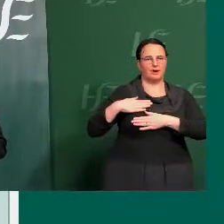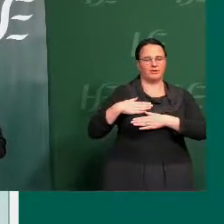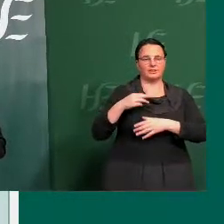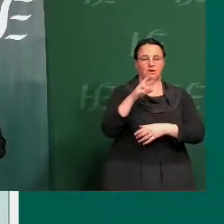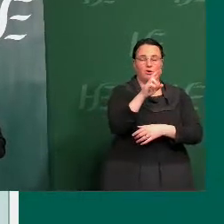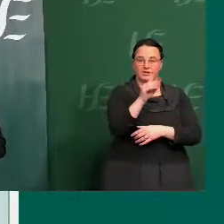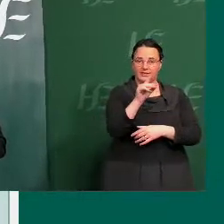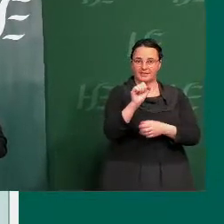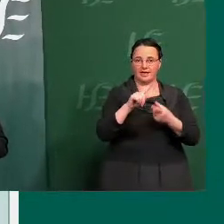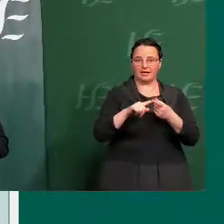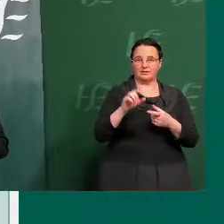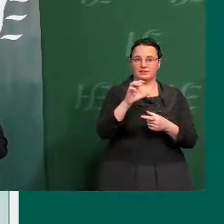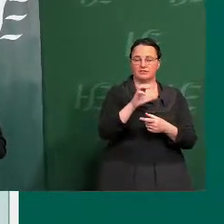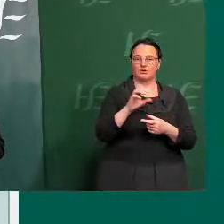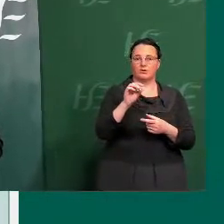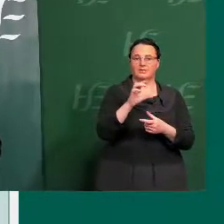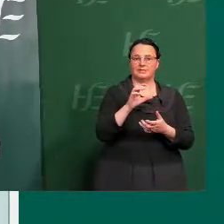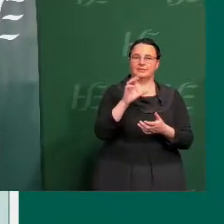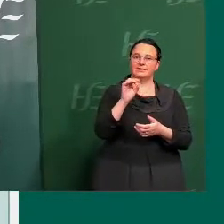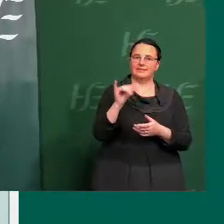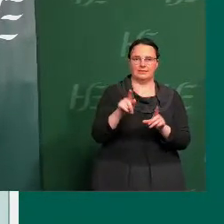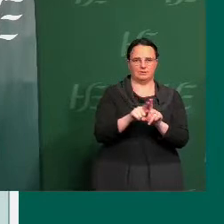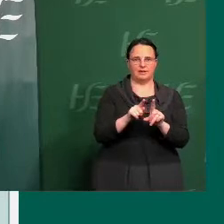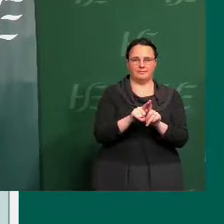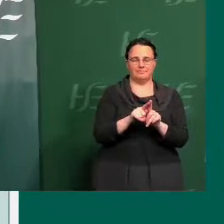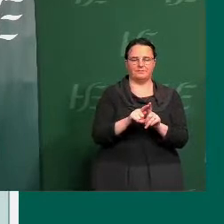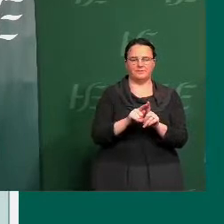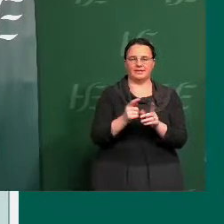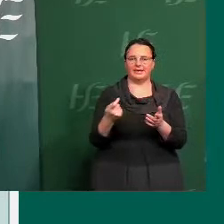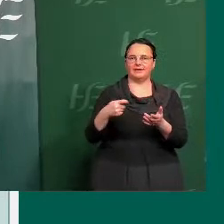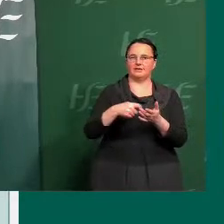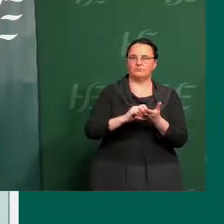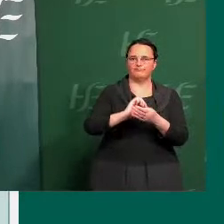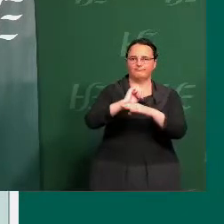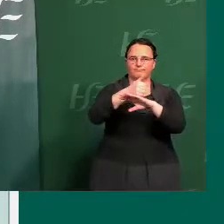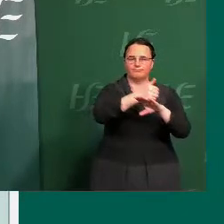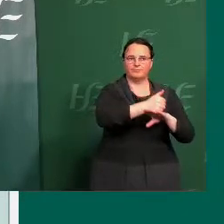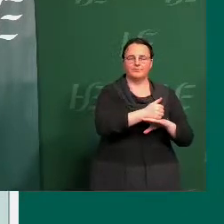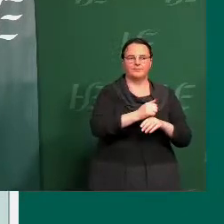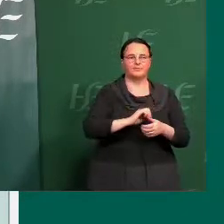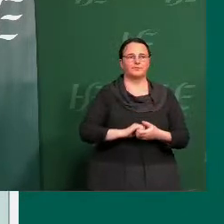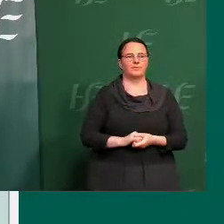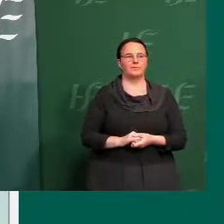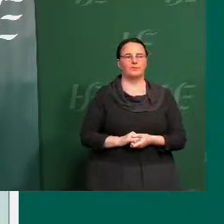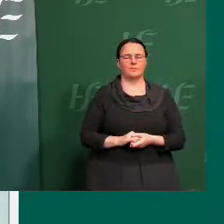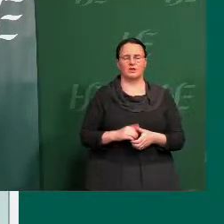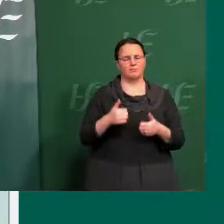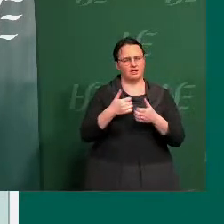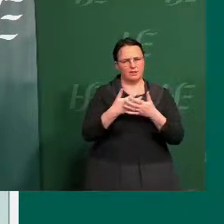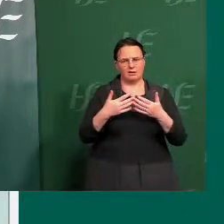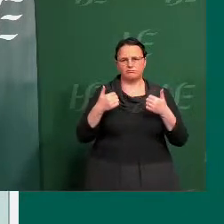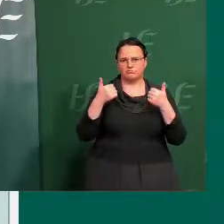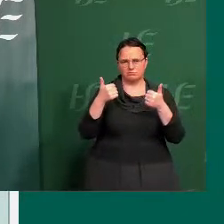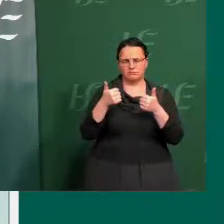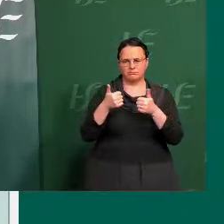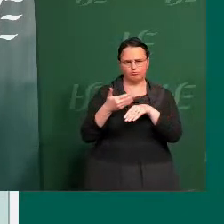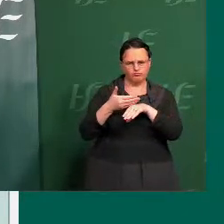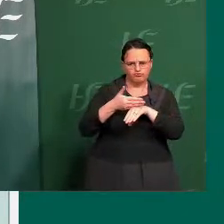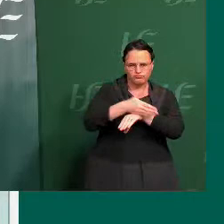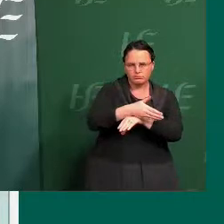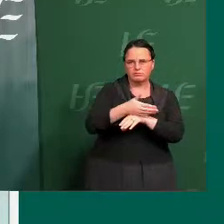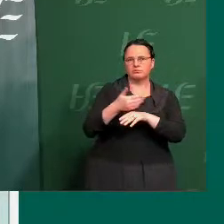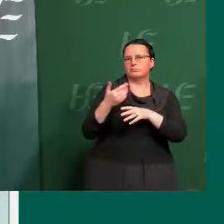indeed in Cork City itself. You'll have seen communicated the really good efforts and support